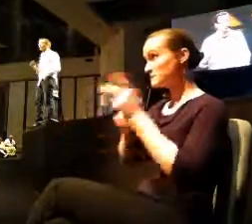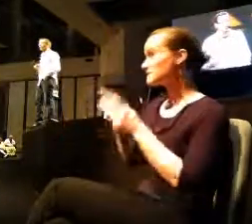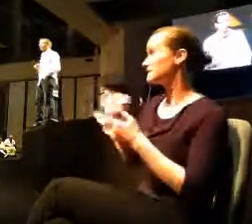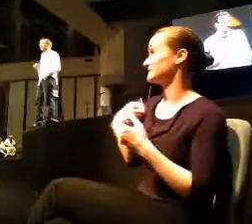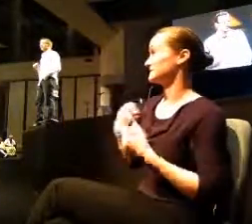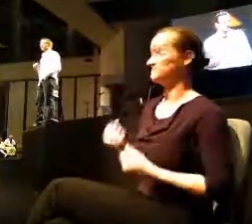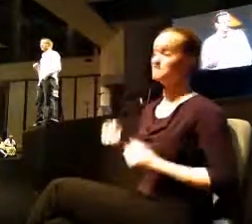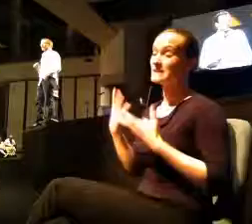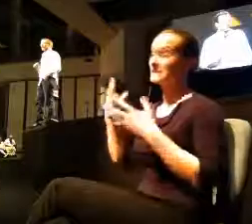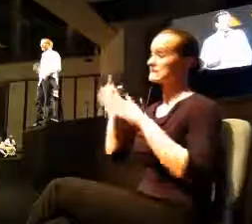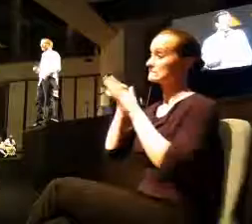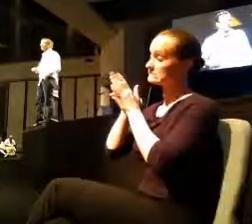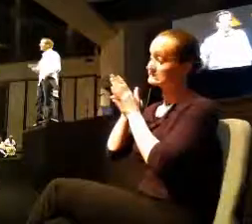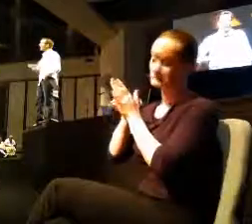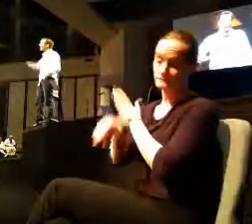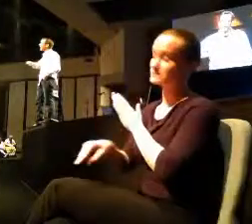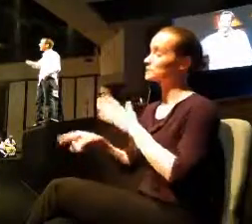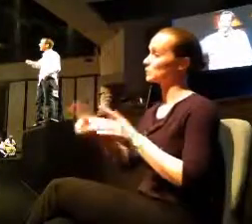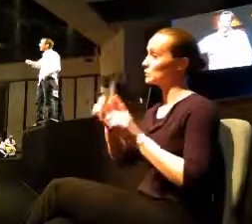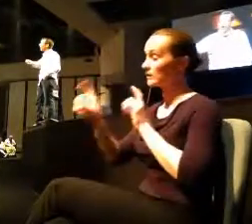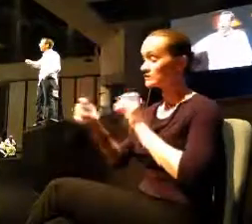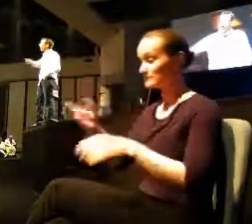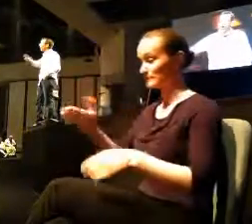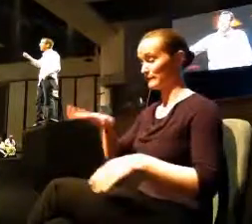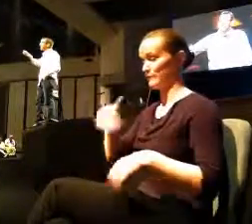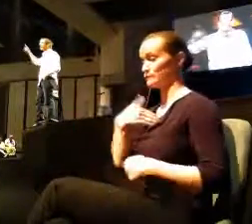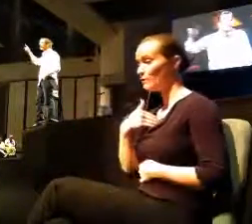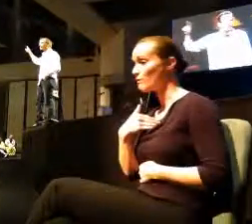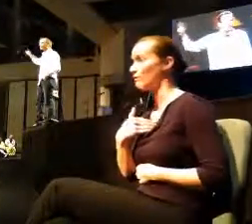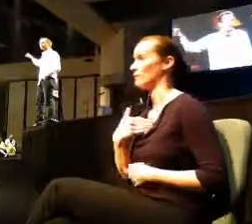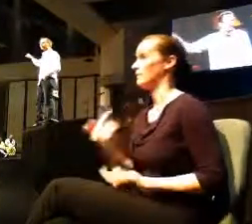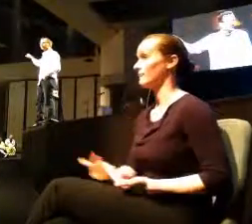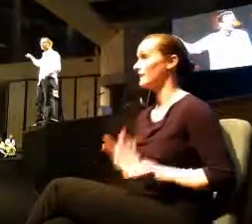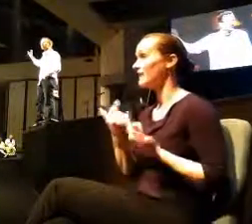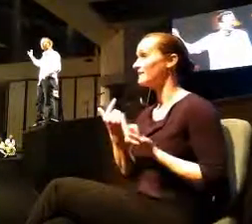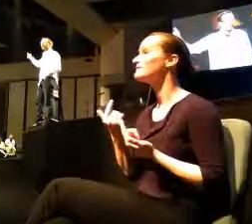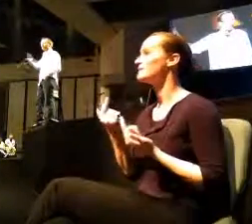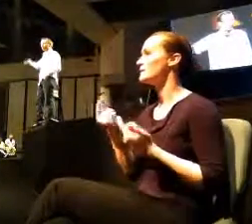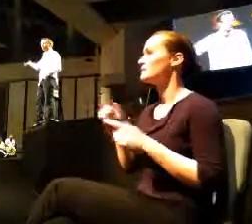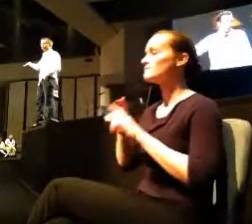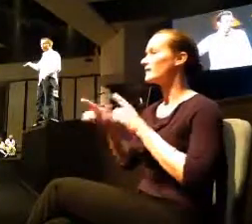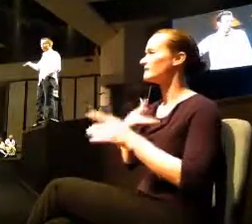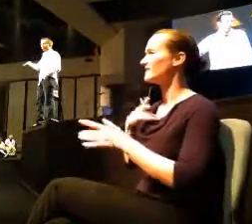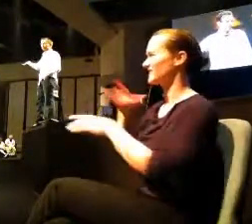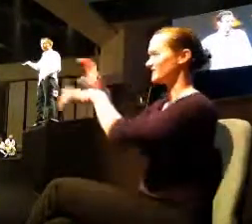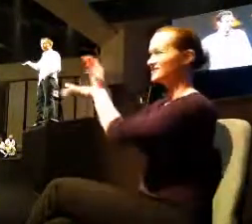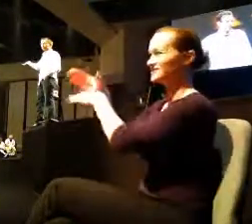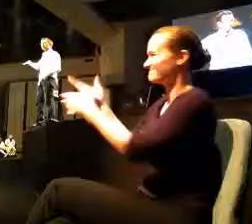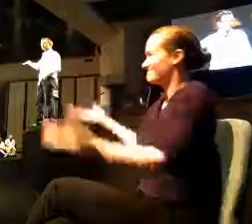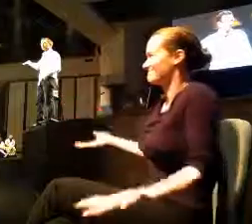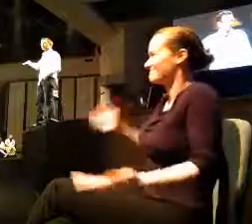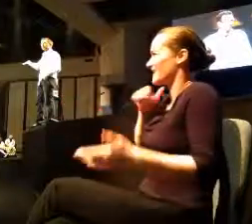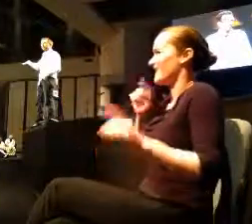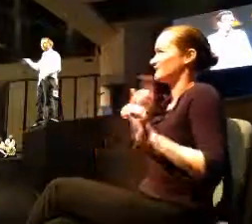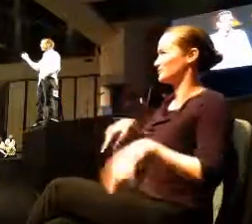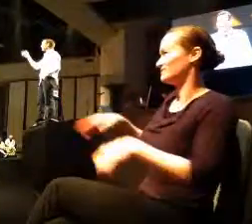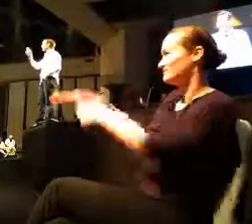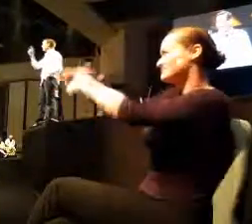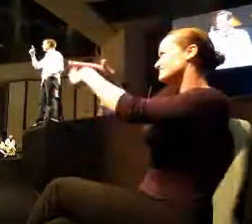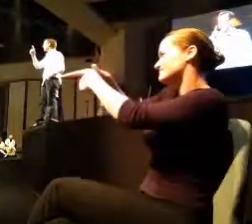soul. And so they are abandoning churches by the droves.